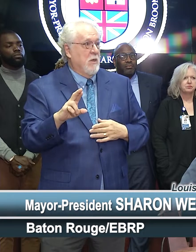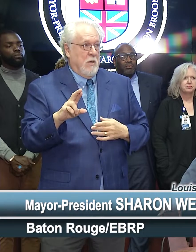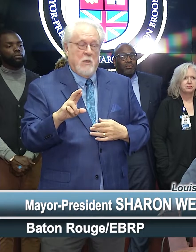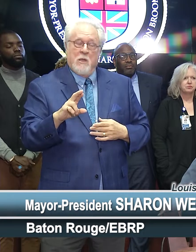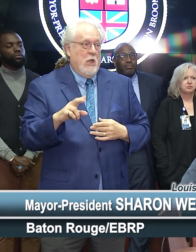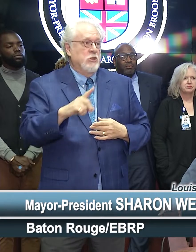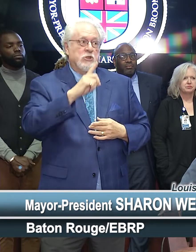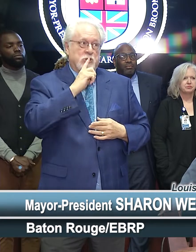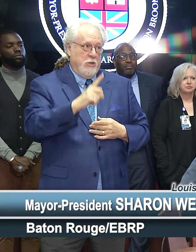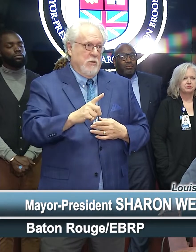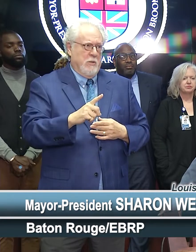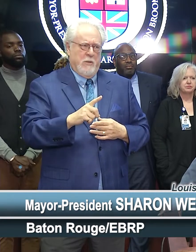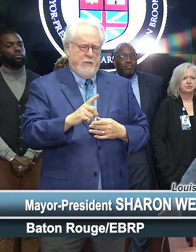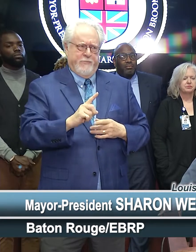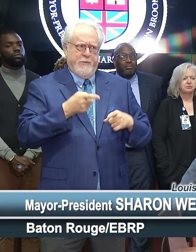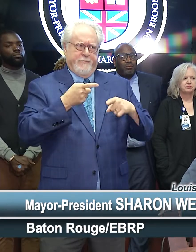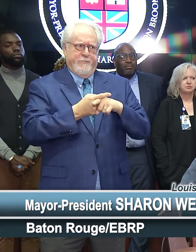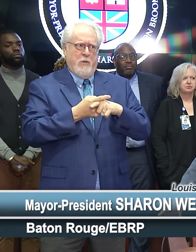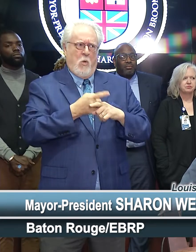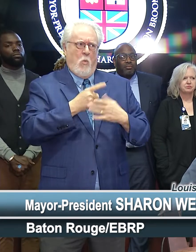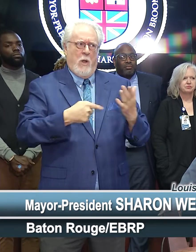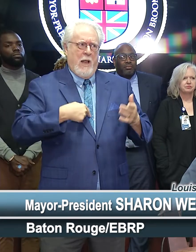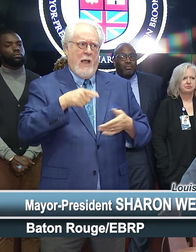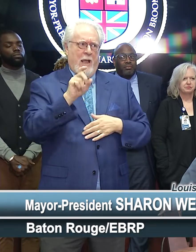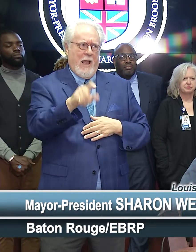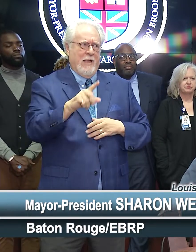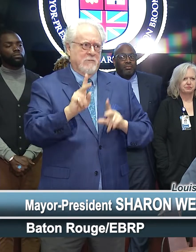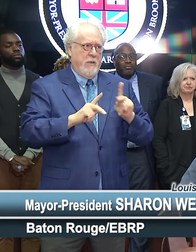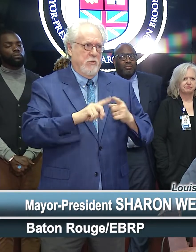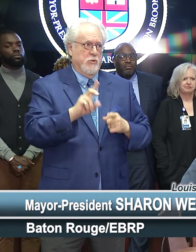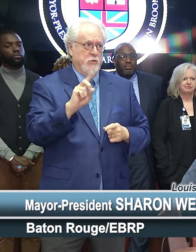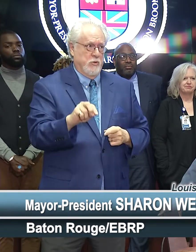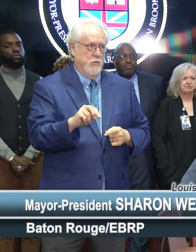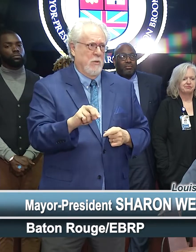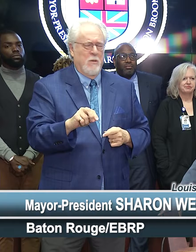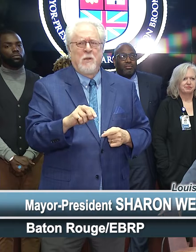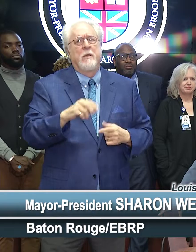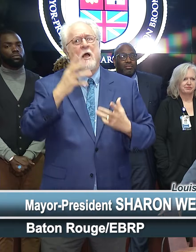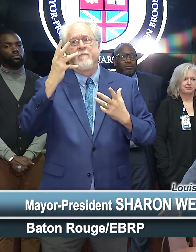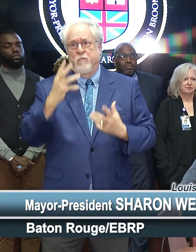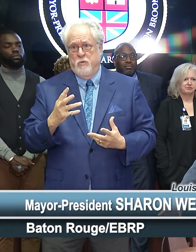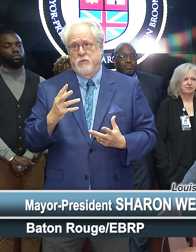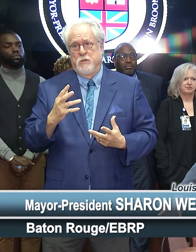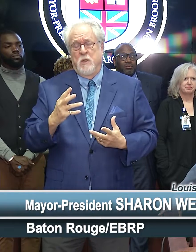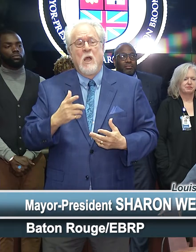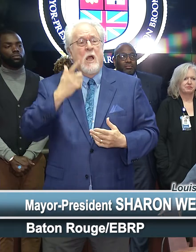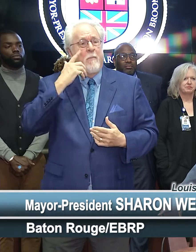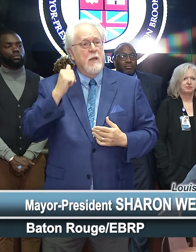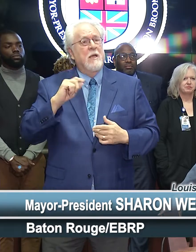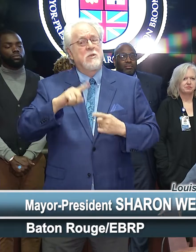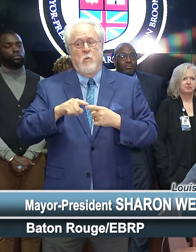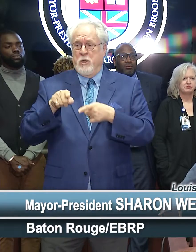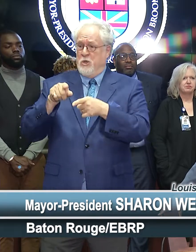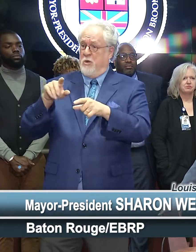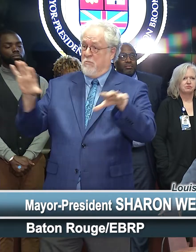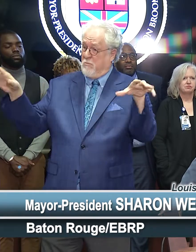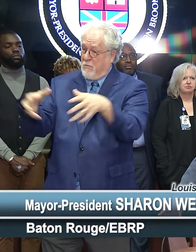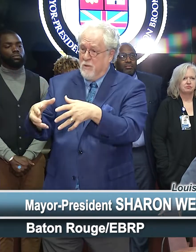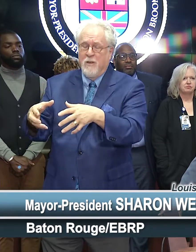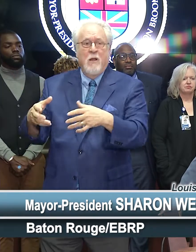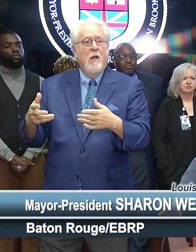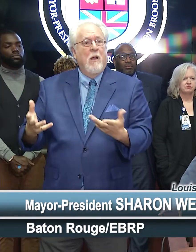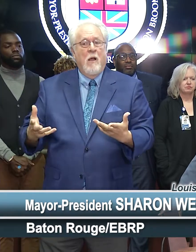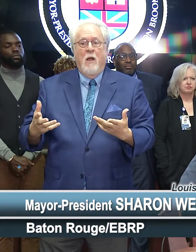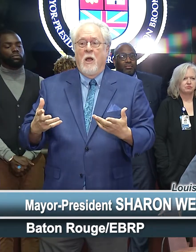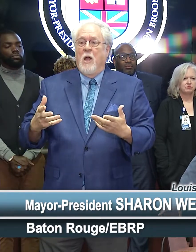were certainly contradictory to what I asked people to do. That's unfortunate, because when you do that, you